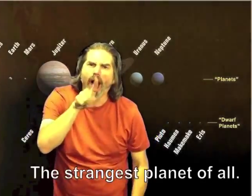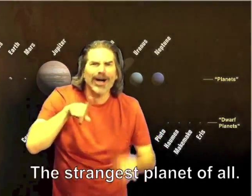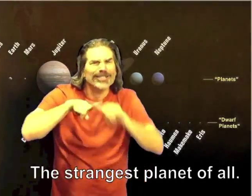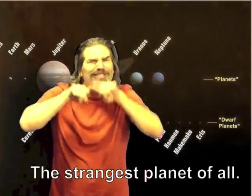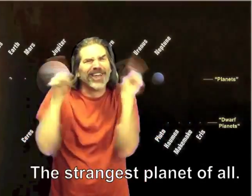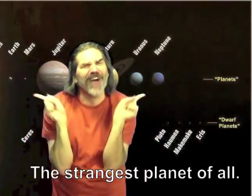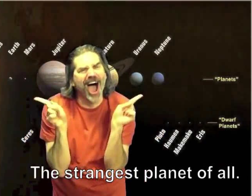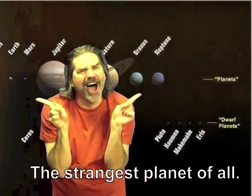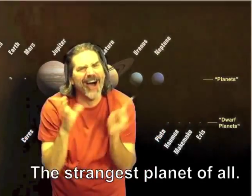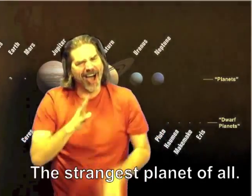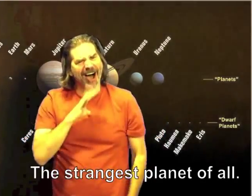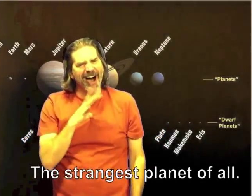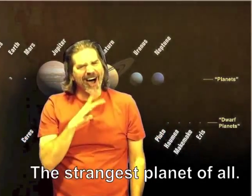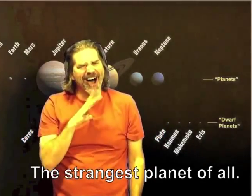It was a strange planet.